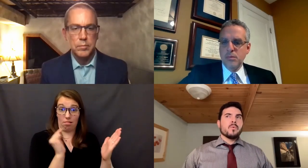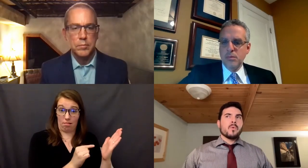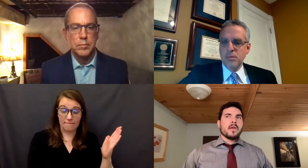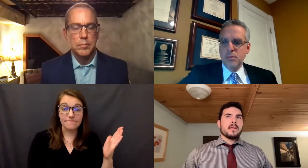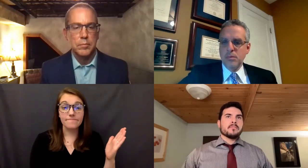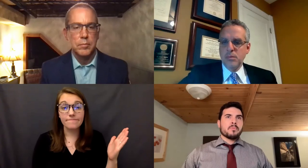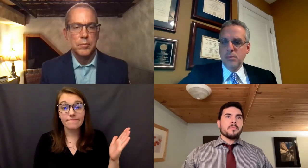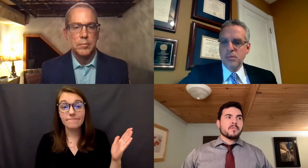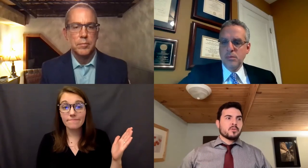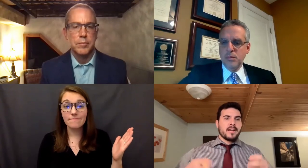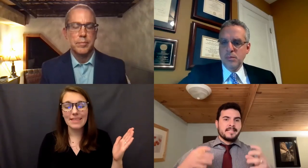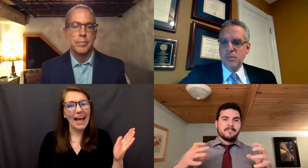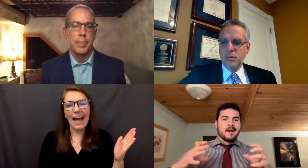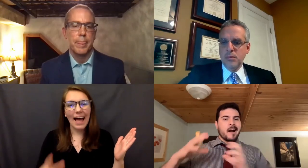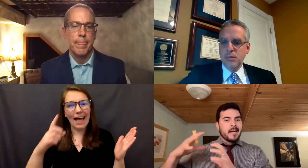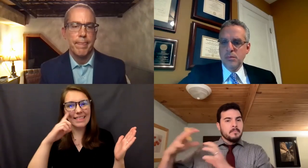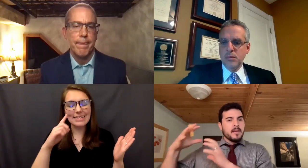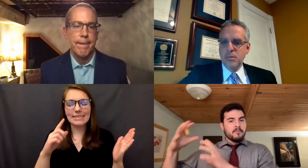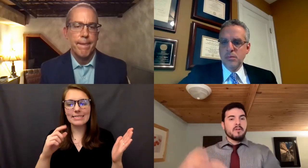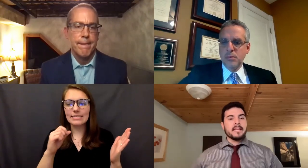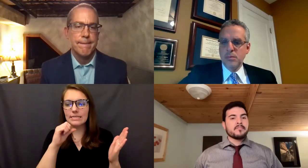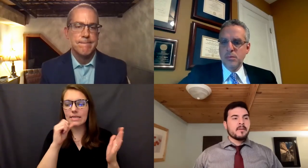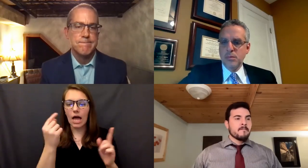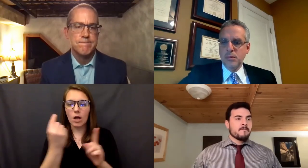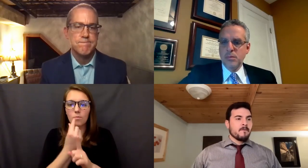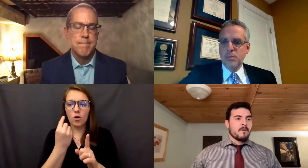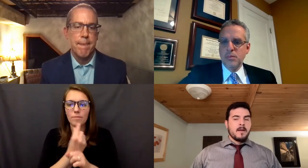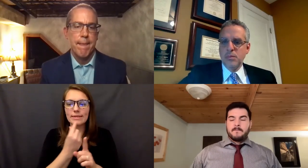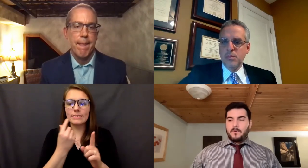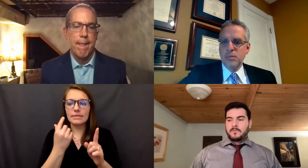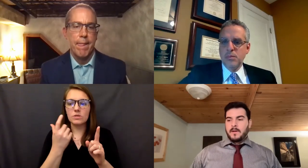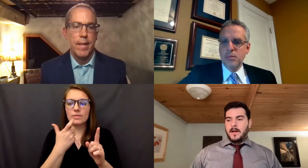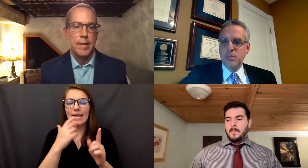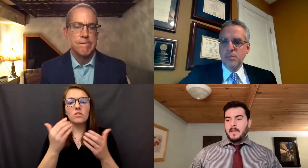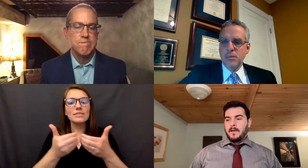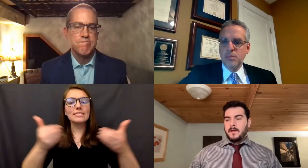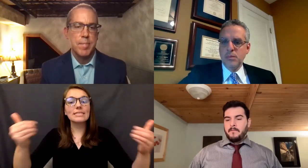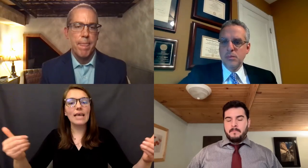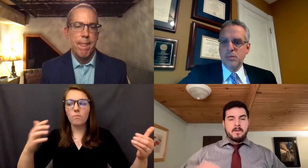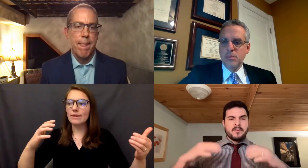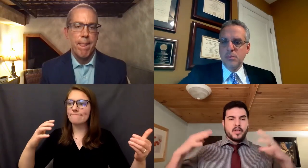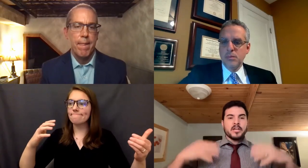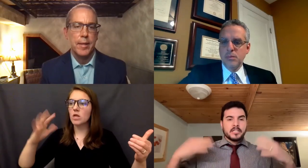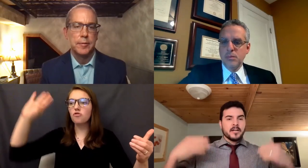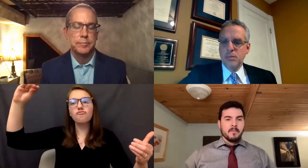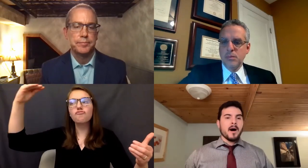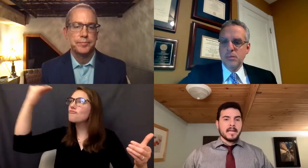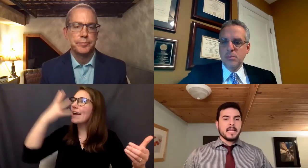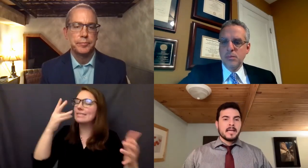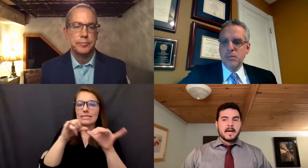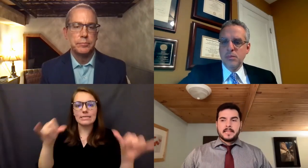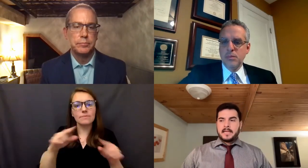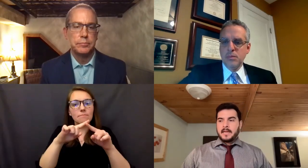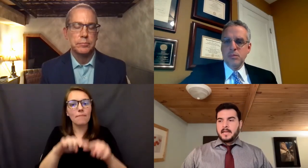think it is appropriate for us to create a different economy of grace for folks based on the condition of the